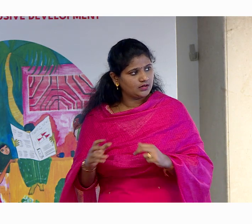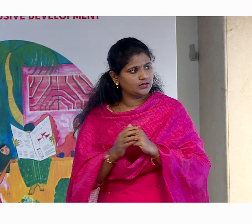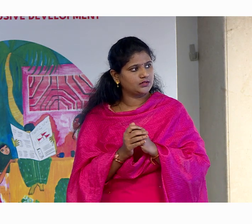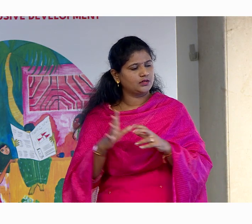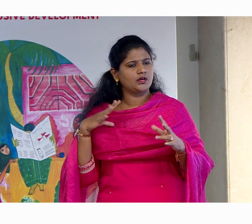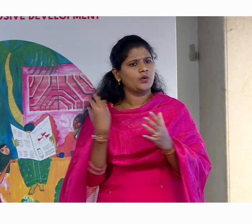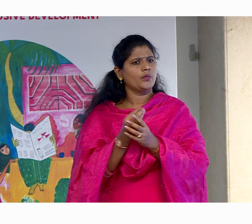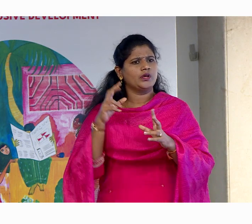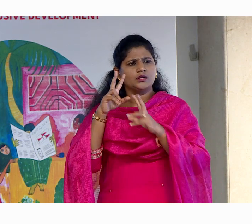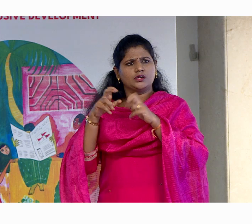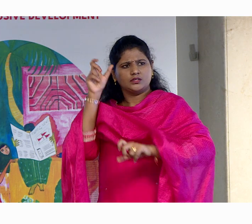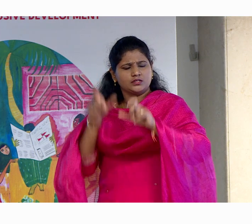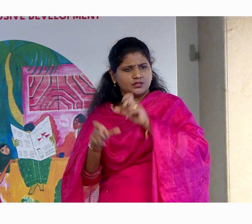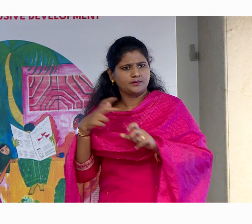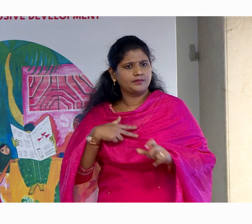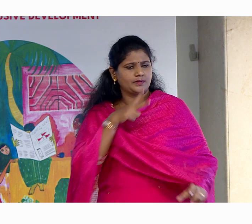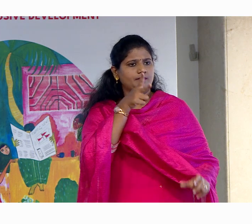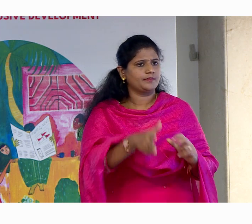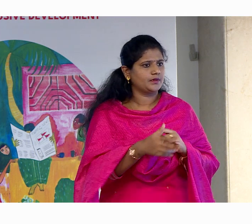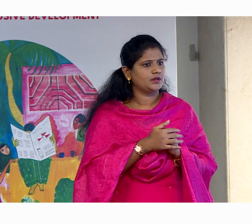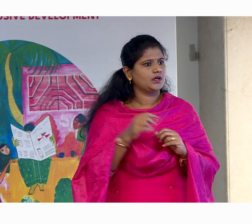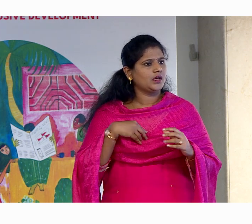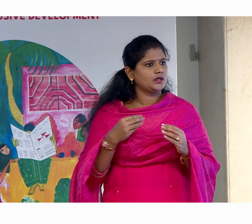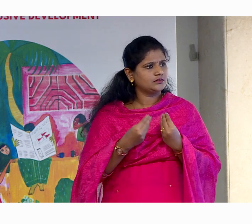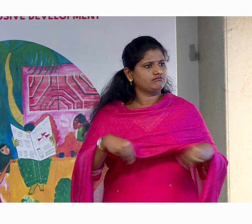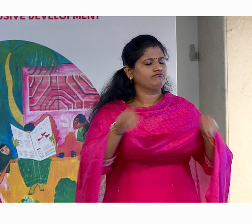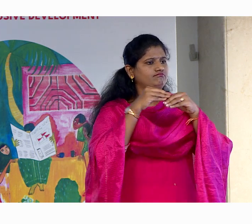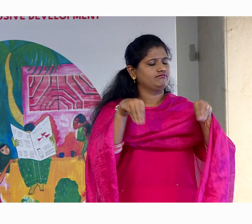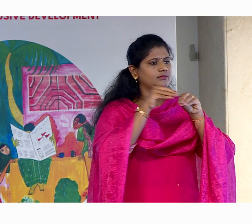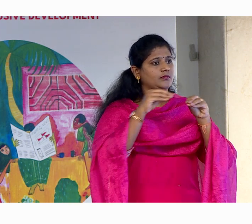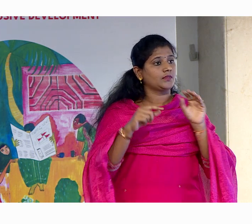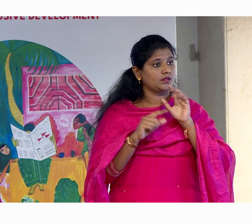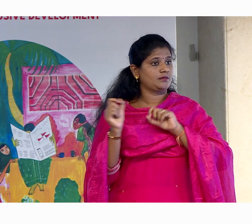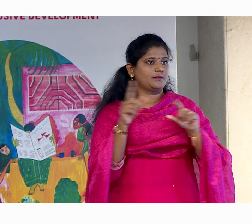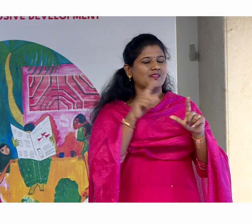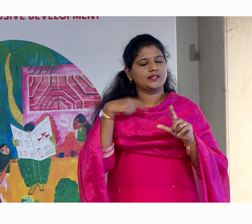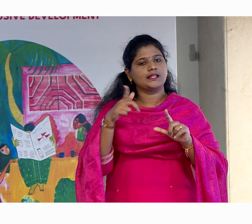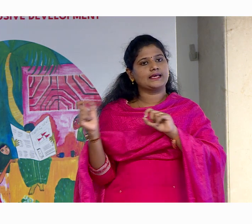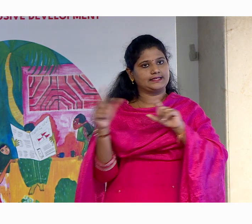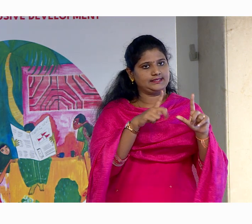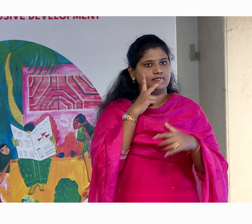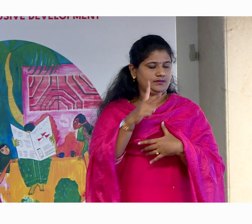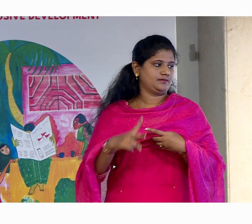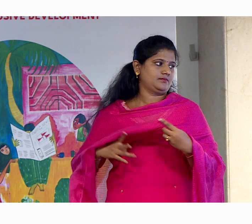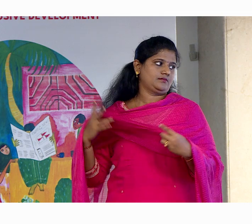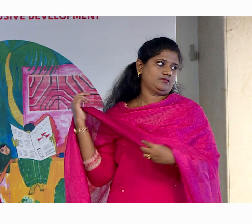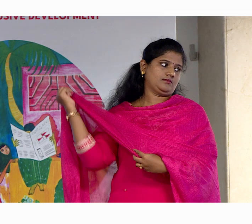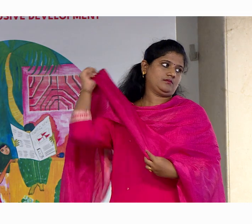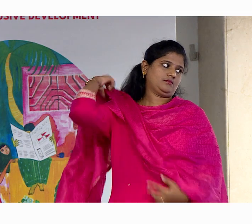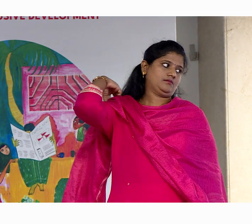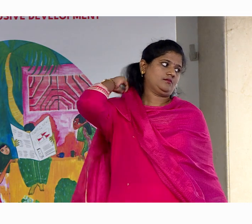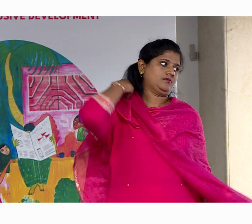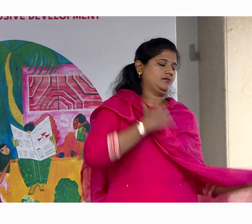what the researchers say is embedded in much of what you see before you in that slide. We liken this